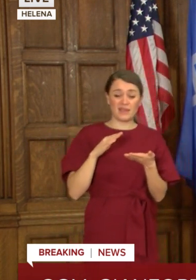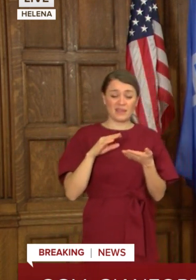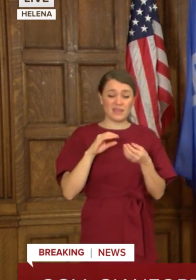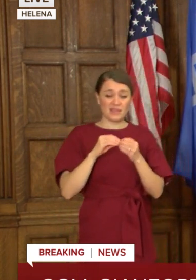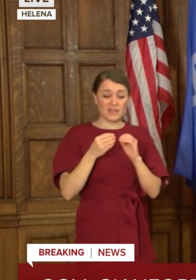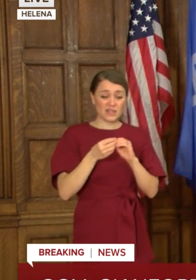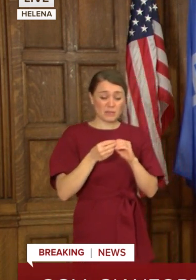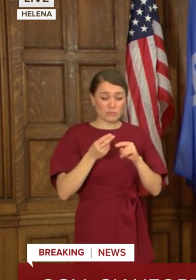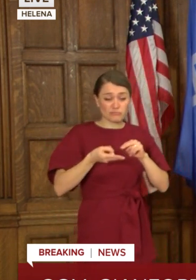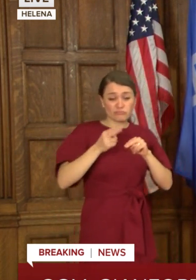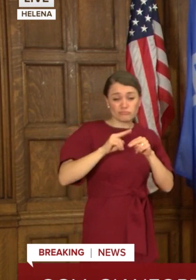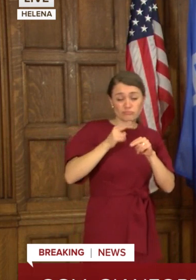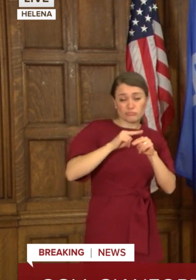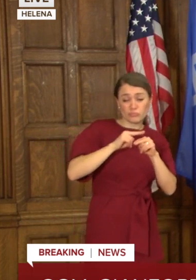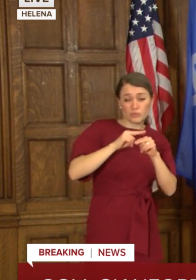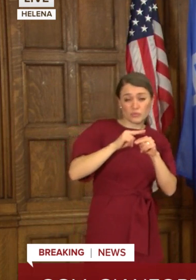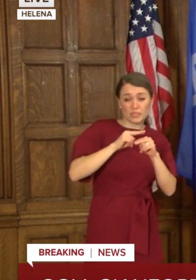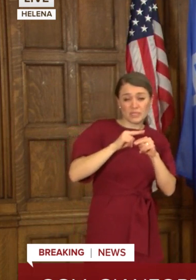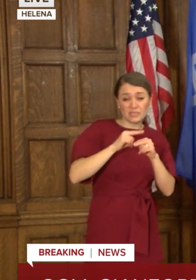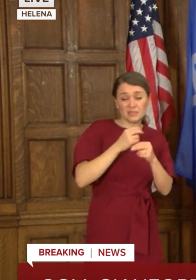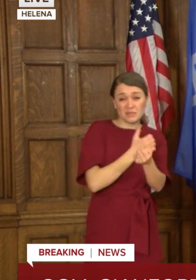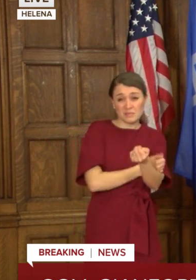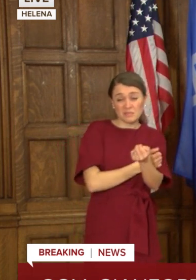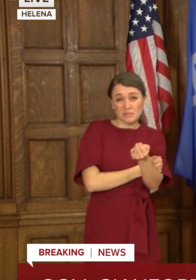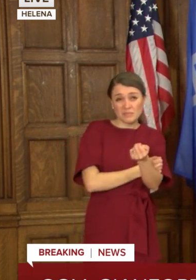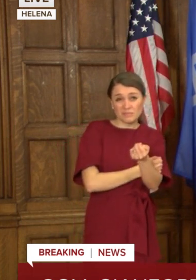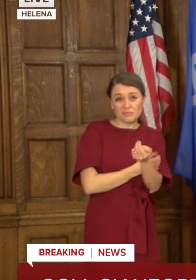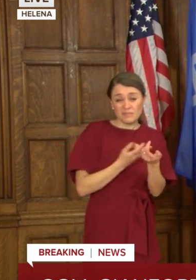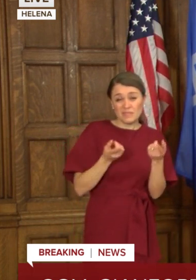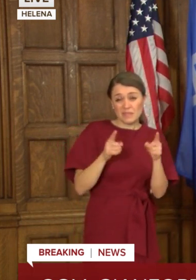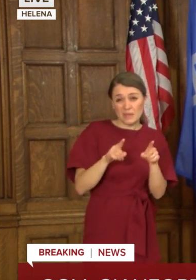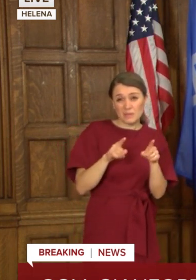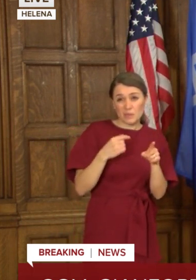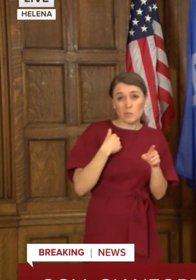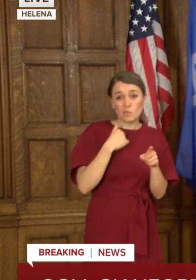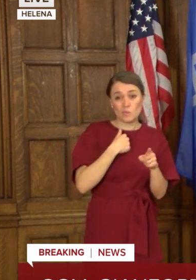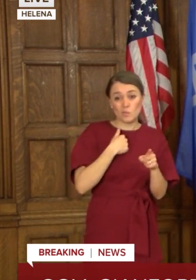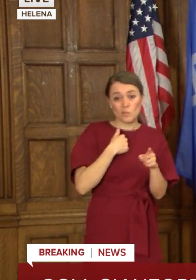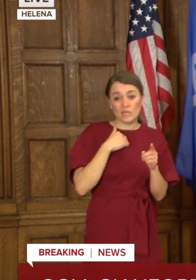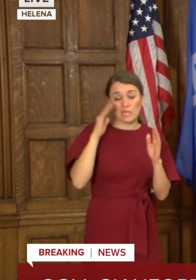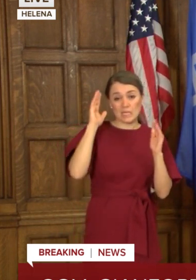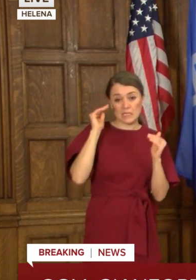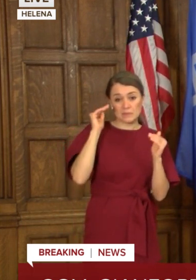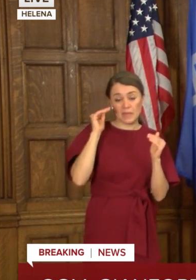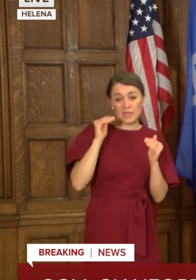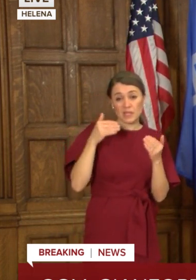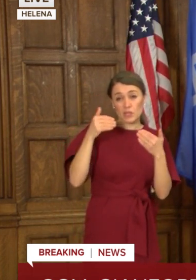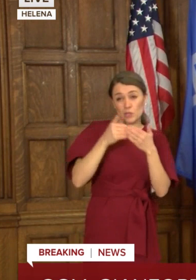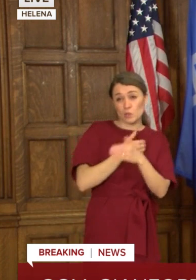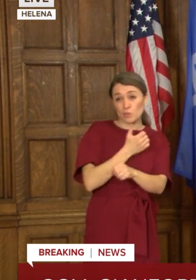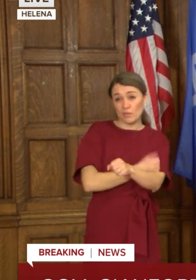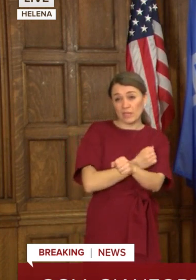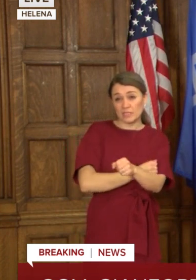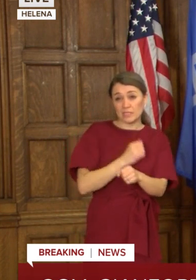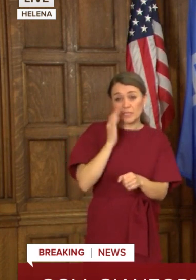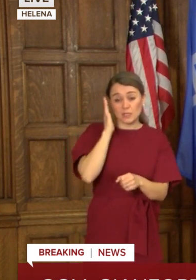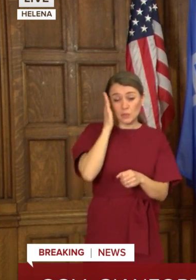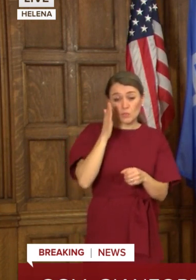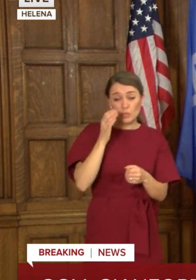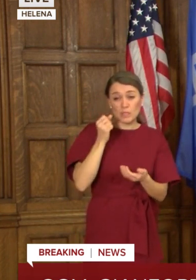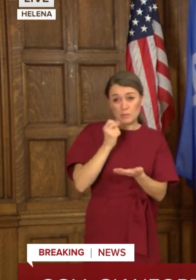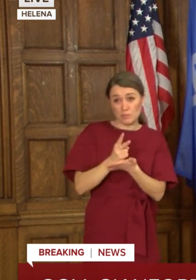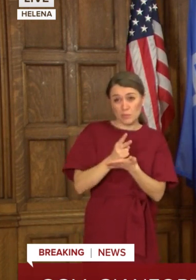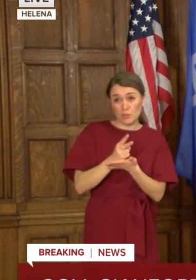I would also note that we expect that this Johnson & Johnson vaccine will be approved later this month, hopefully available here in